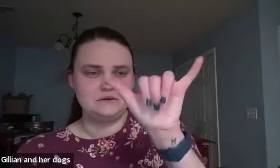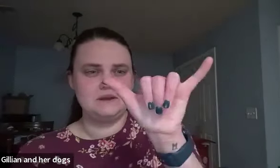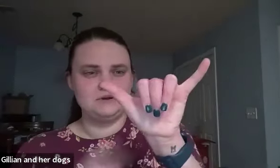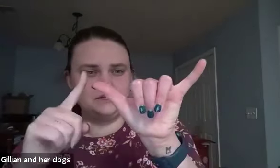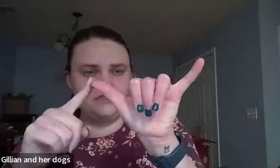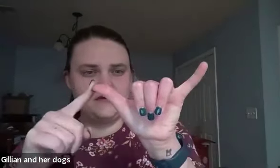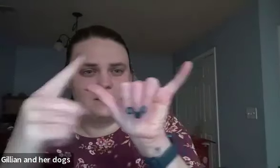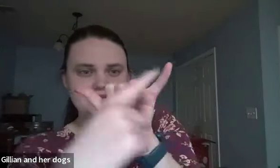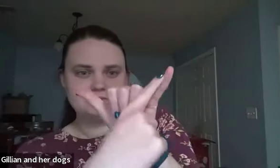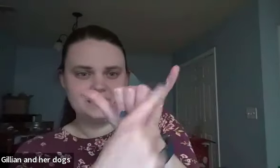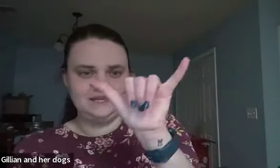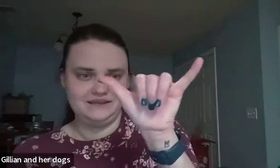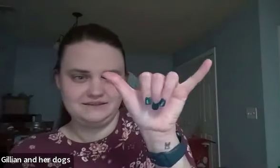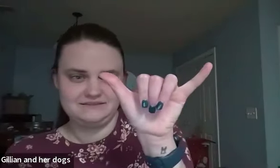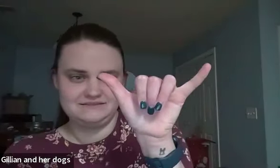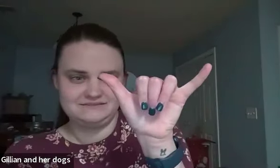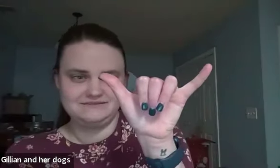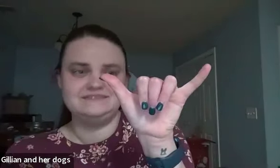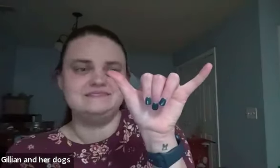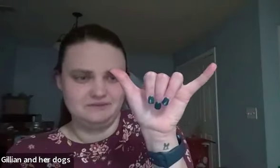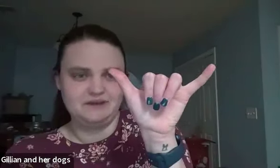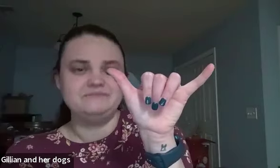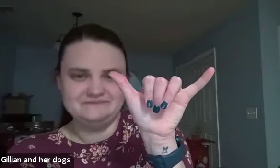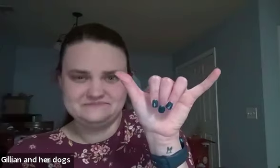So remember, it's your thumb and your pinky. There we go.